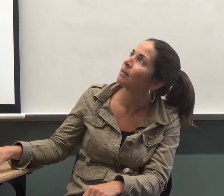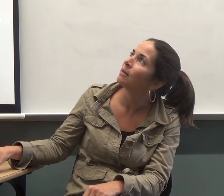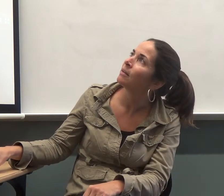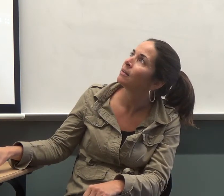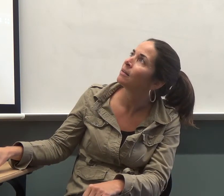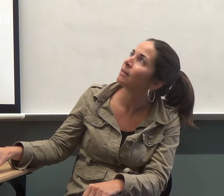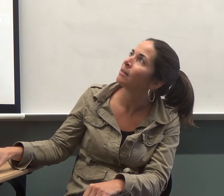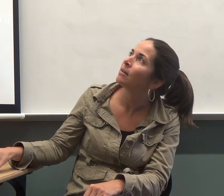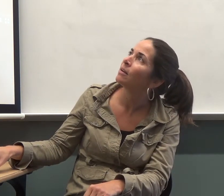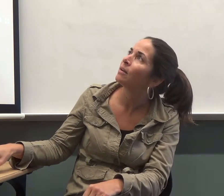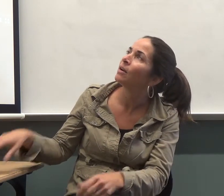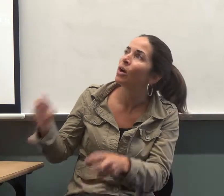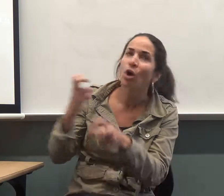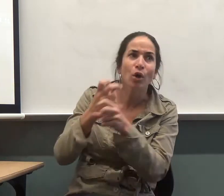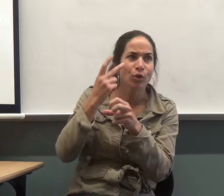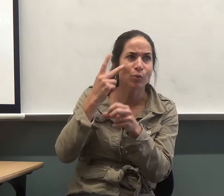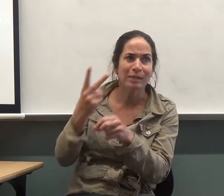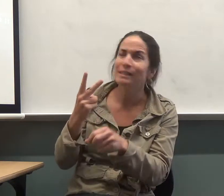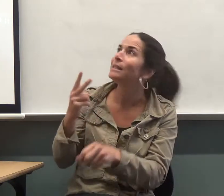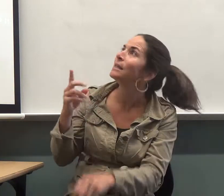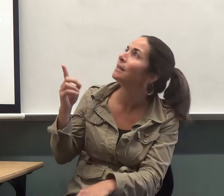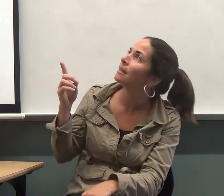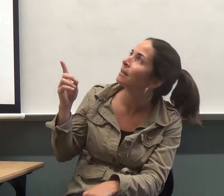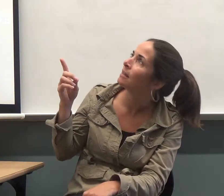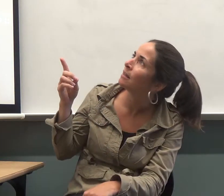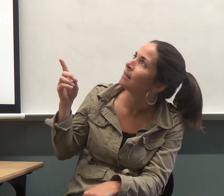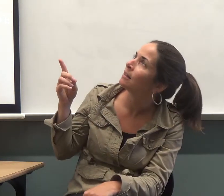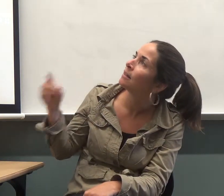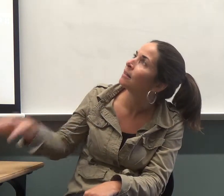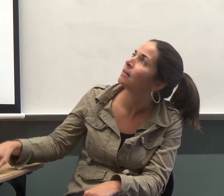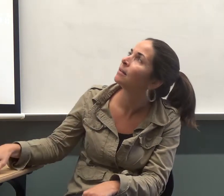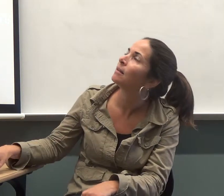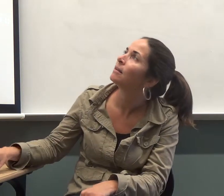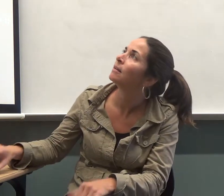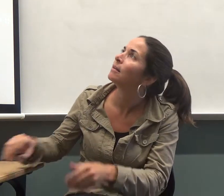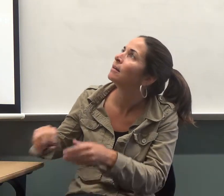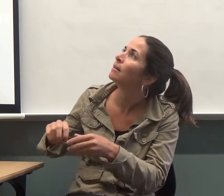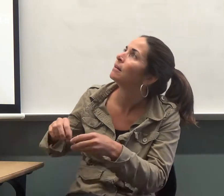but when we enhance it, all of a sudden, our beast.